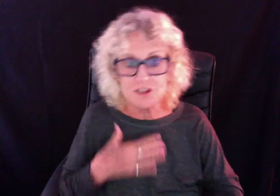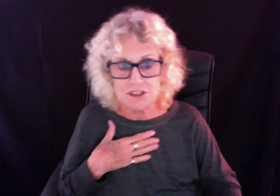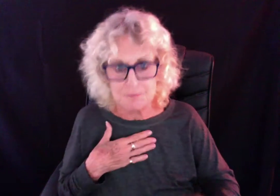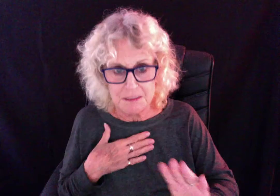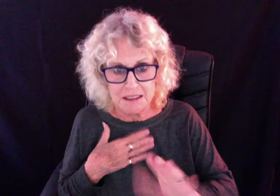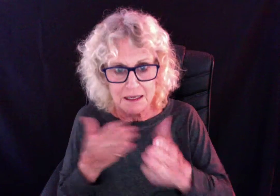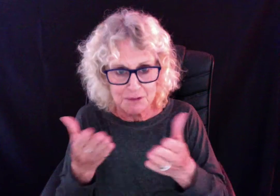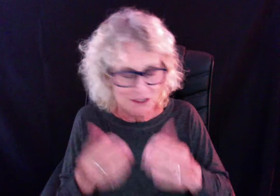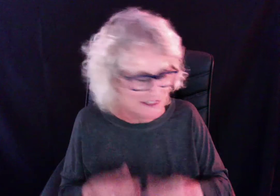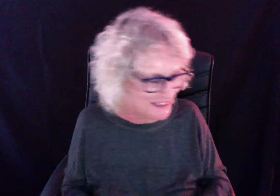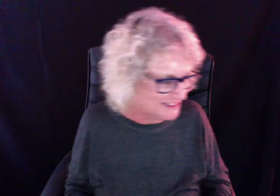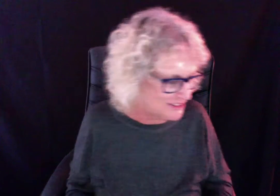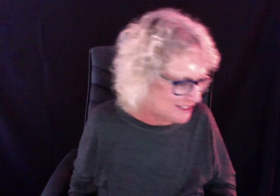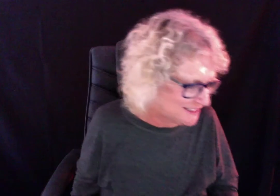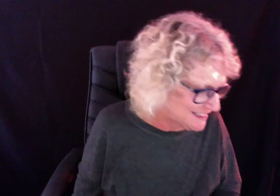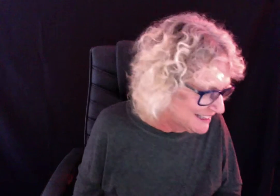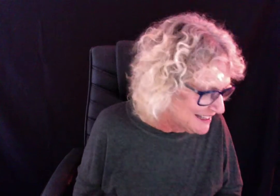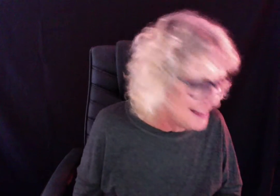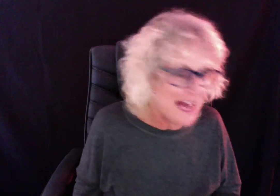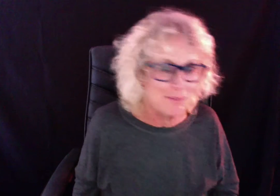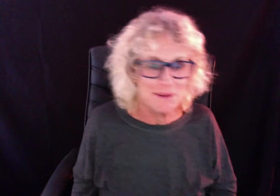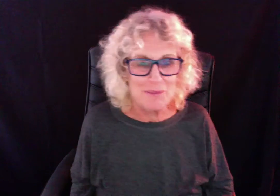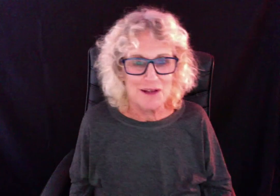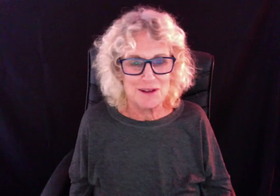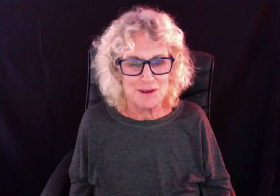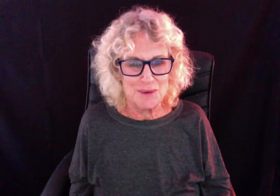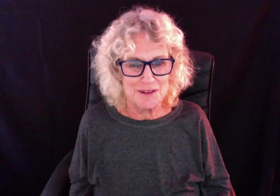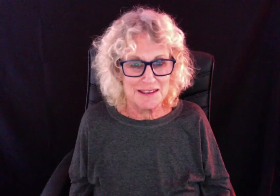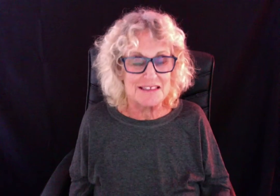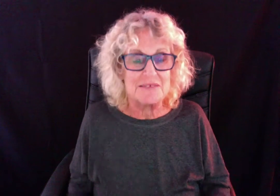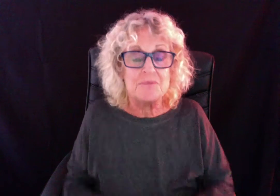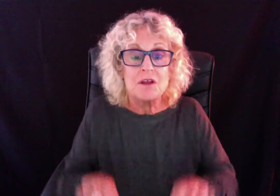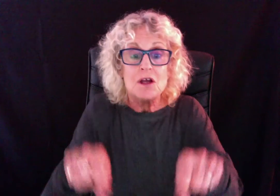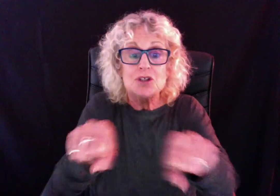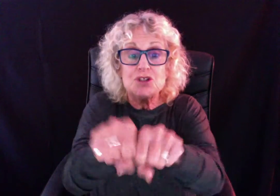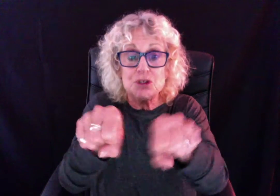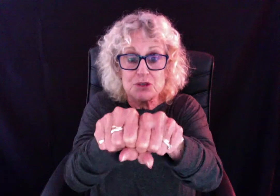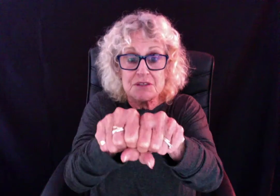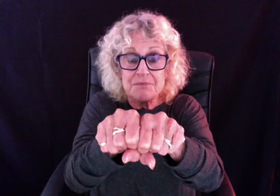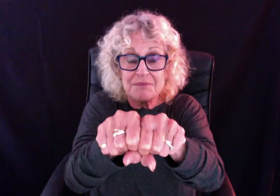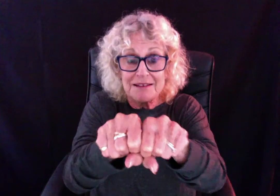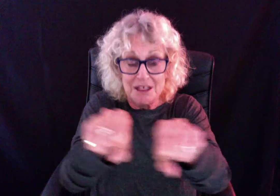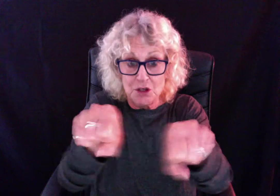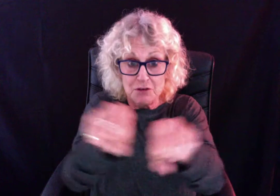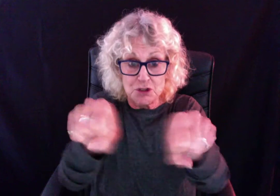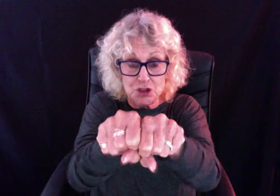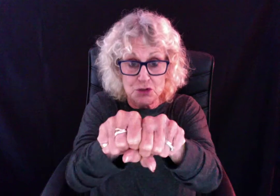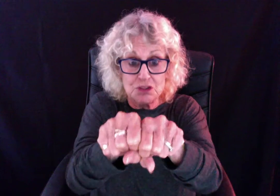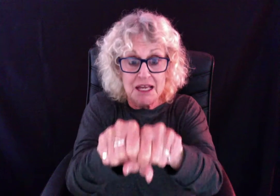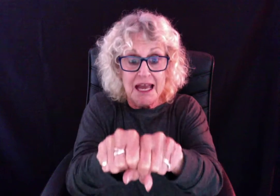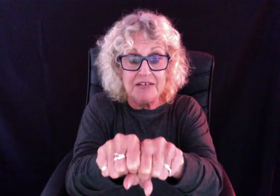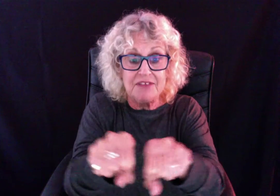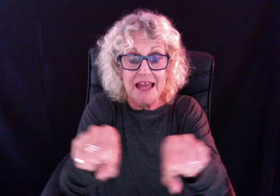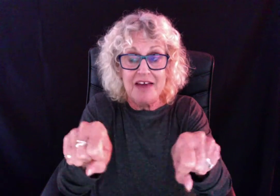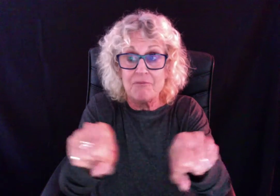just me, I'm just suggesting that, but I'm not the only one that does it. Shoes. Like you have your shoes, and if they have